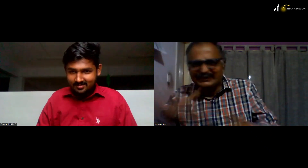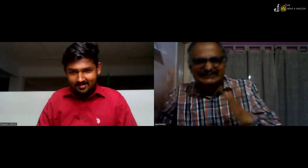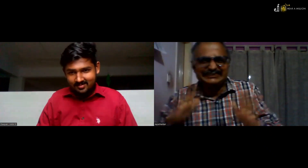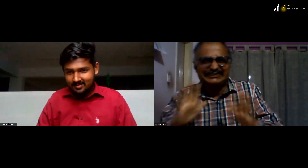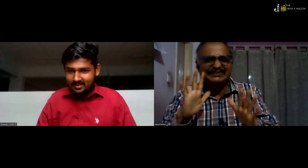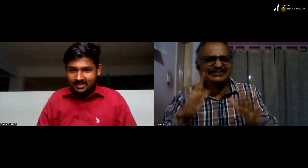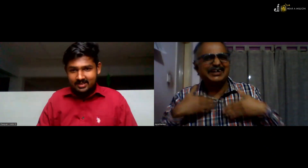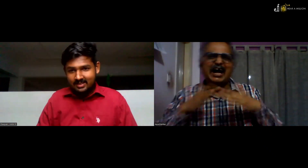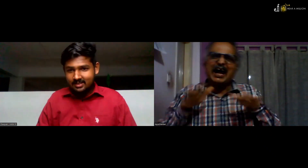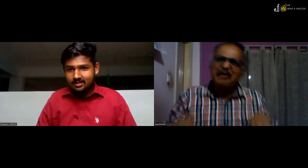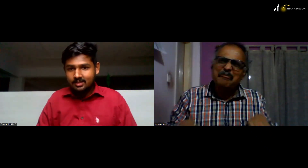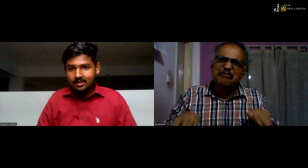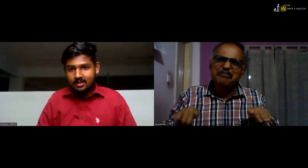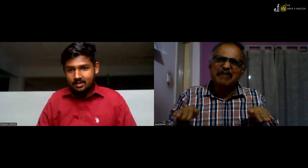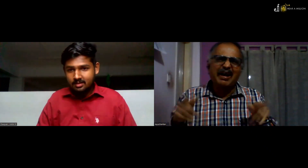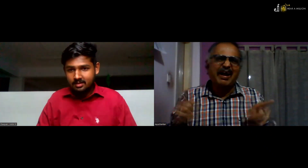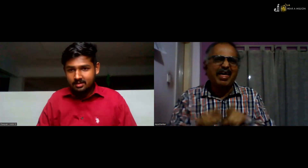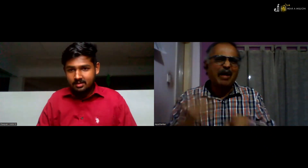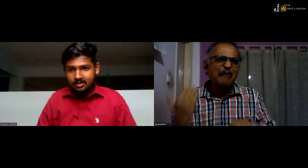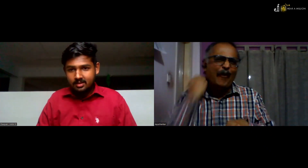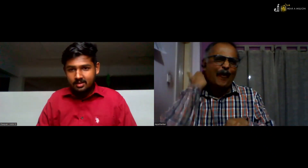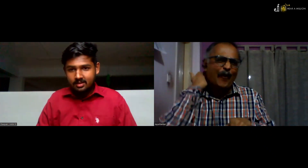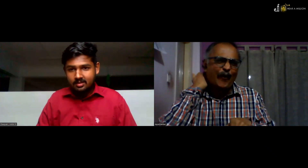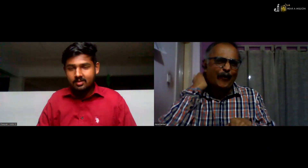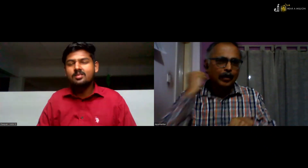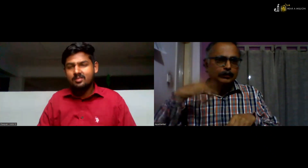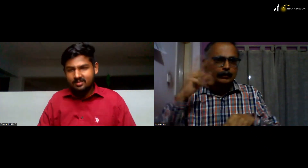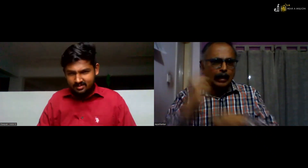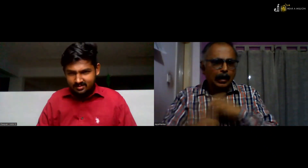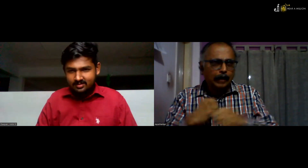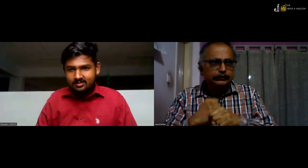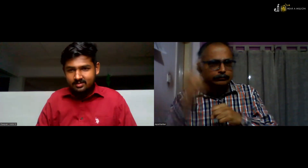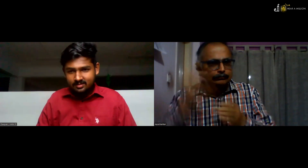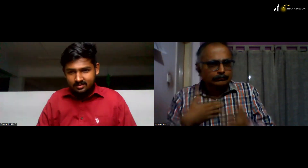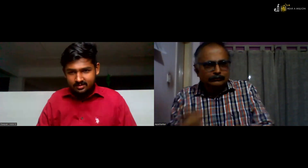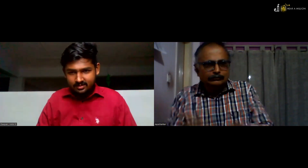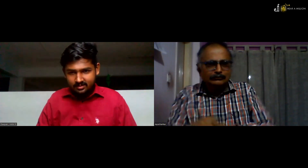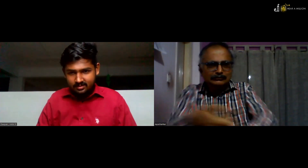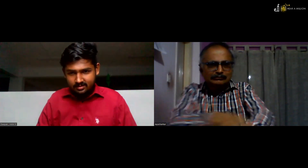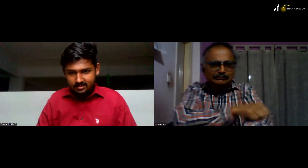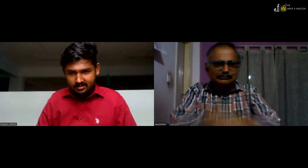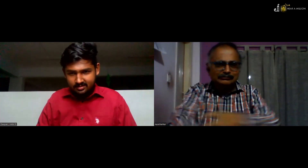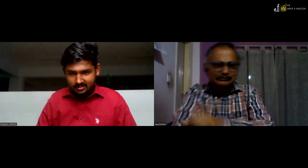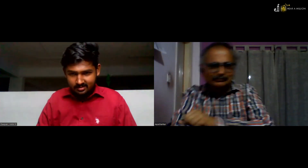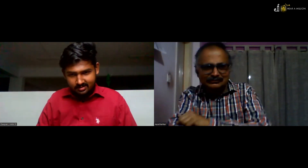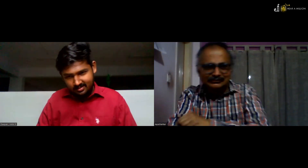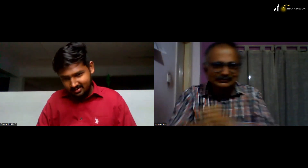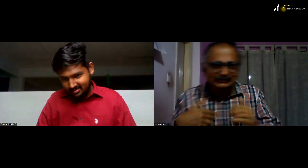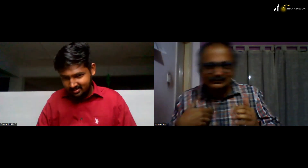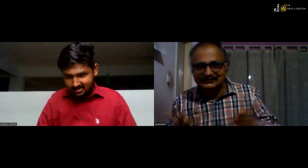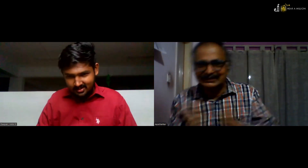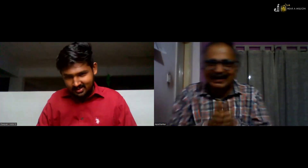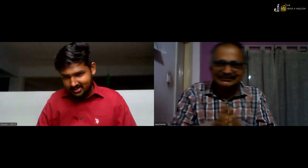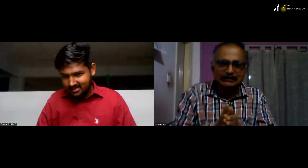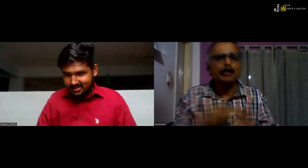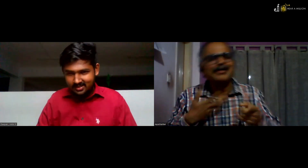I went for the first time I was so fearful, I was anxious about it. I felt boring, but with the meantime, like, I